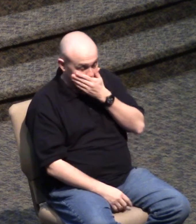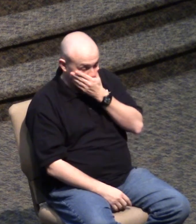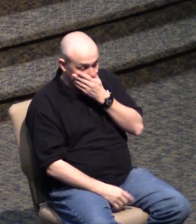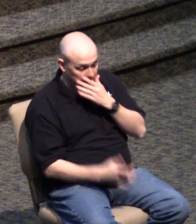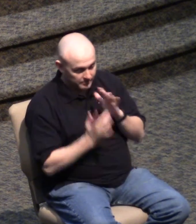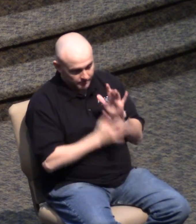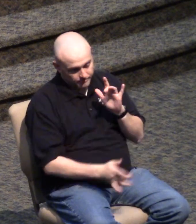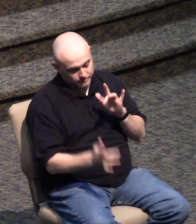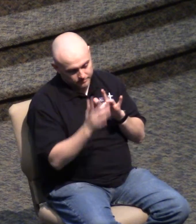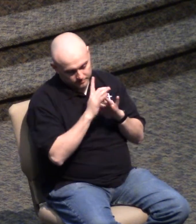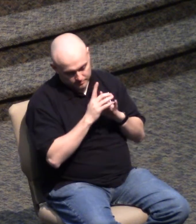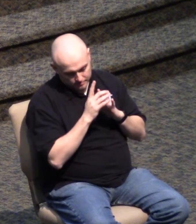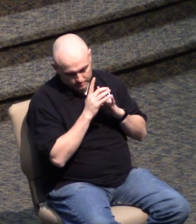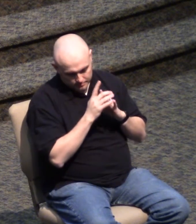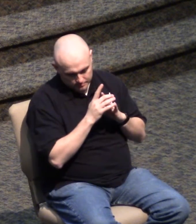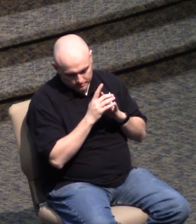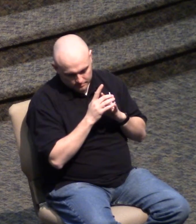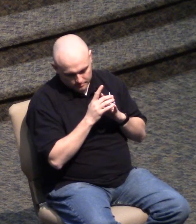Jesus.